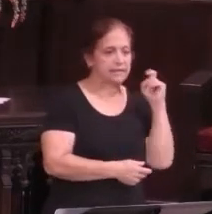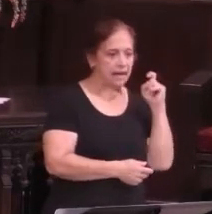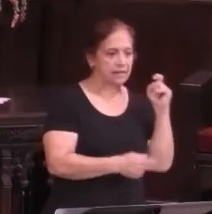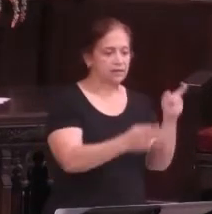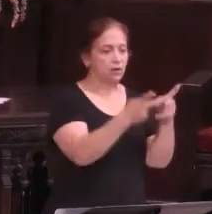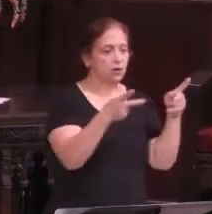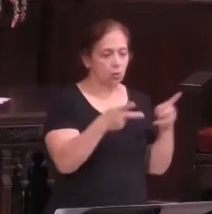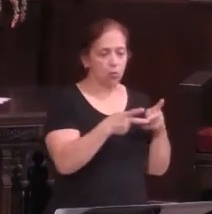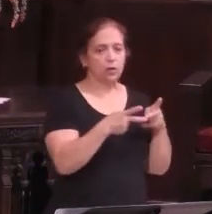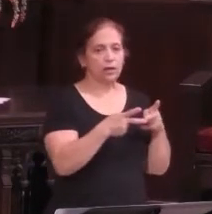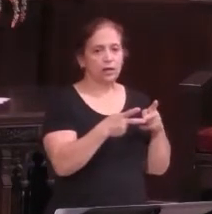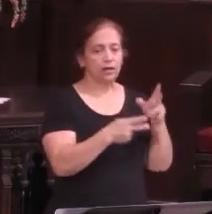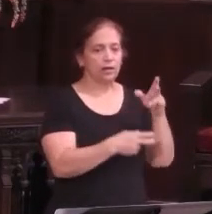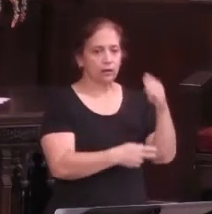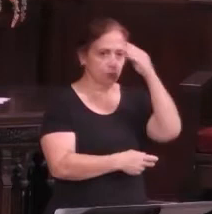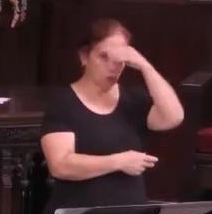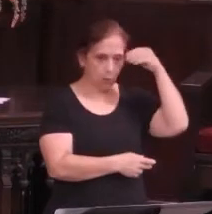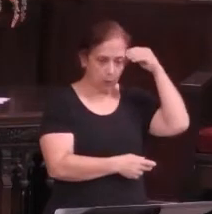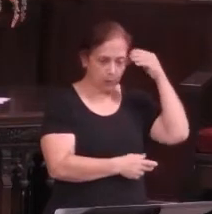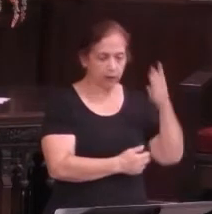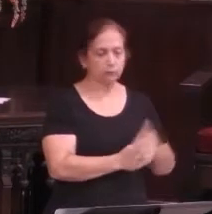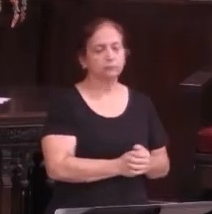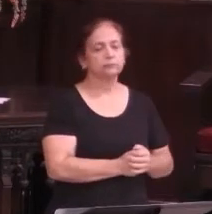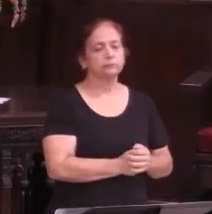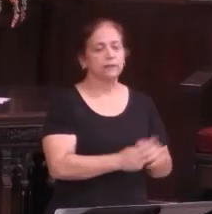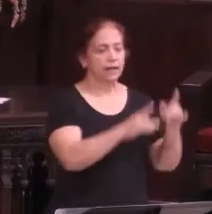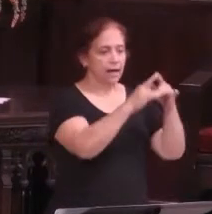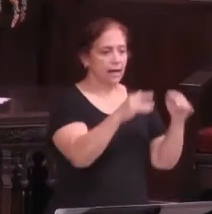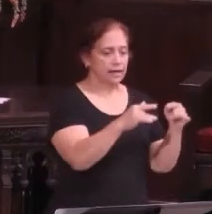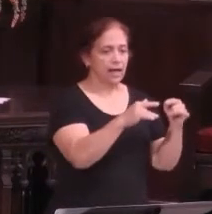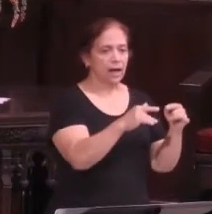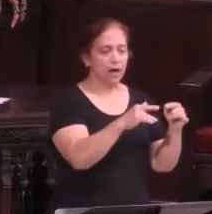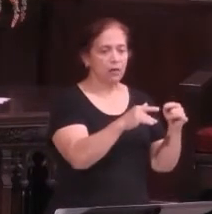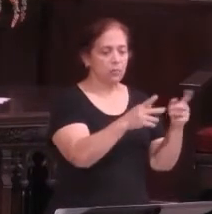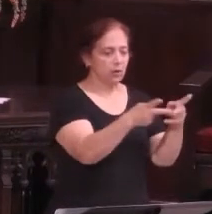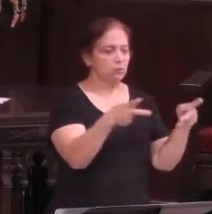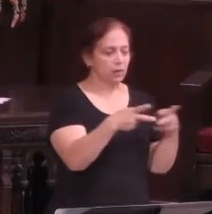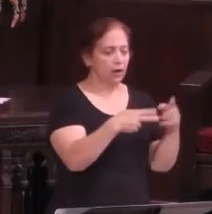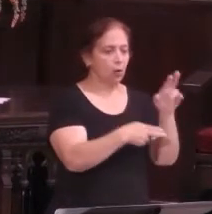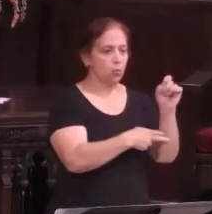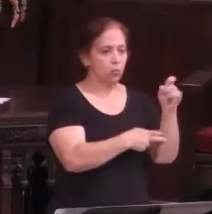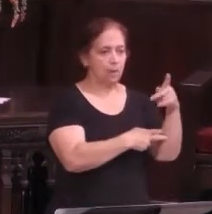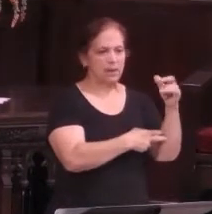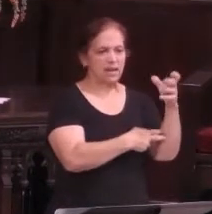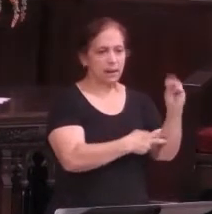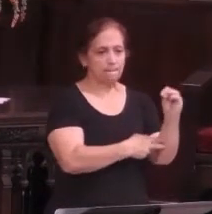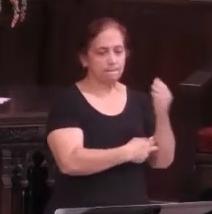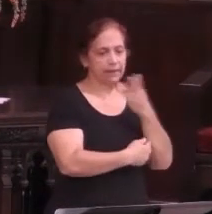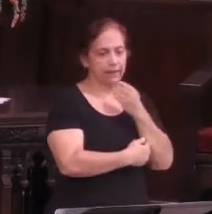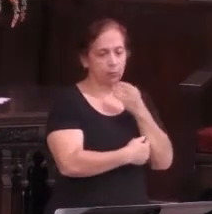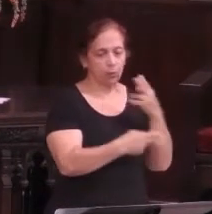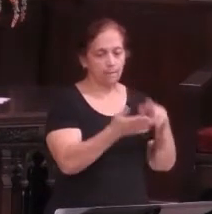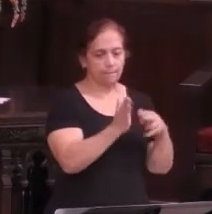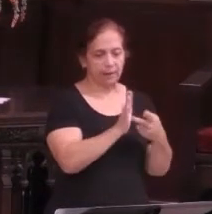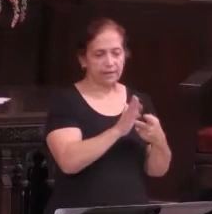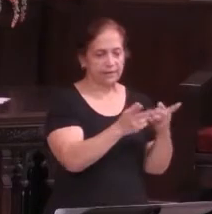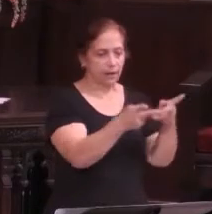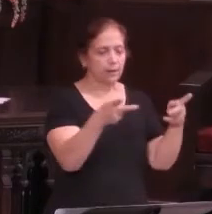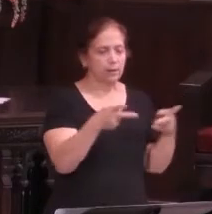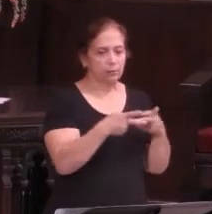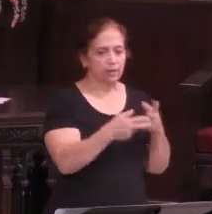located in modern-day Saudi Arabia, a campground at a place called Rephidim, which in Hebrew means a place